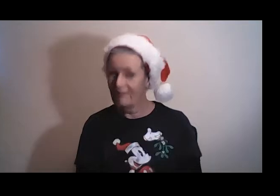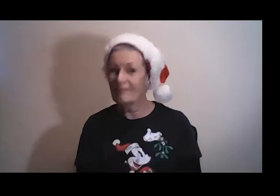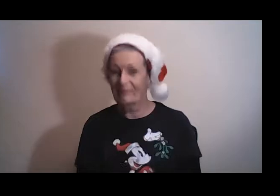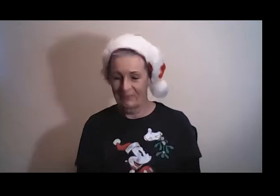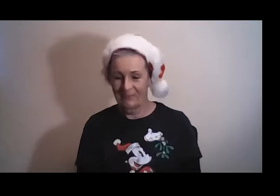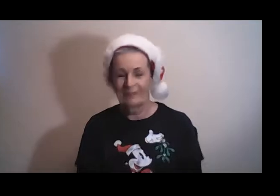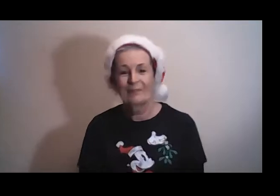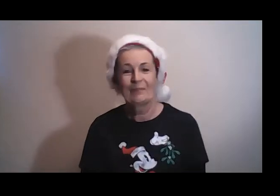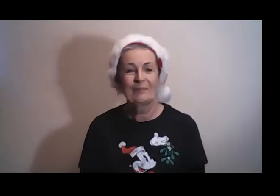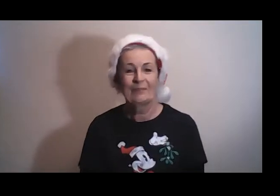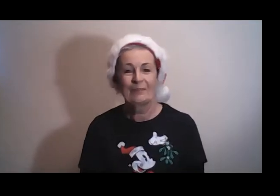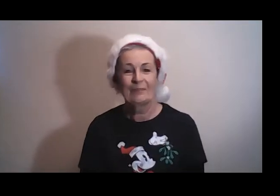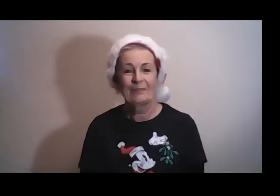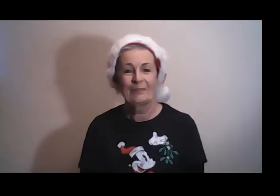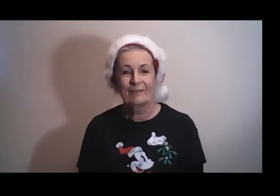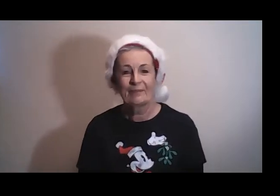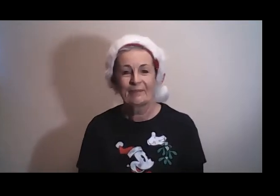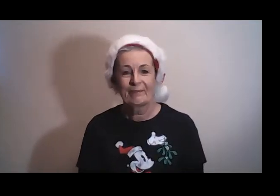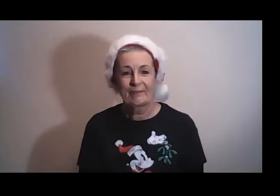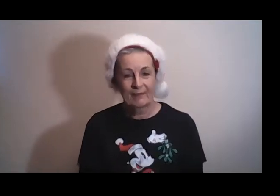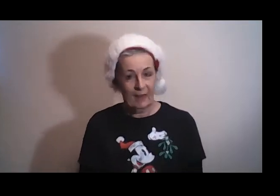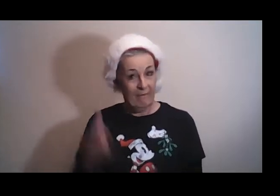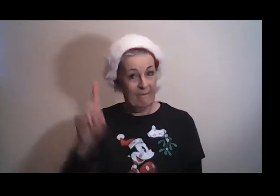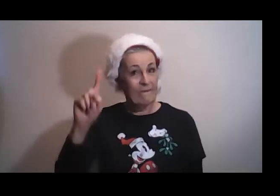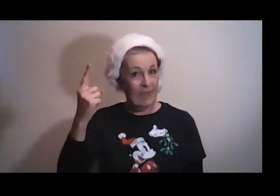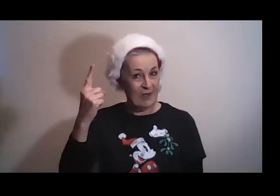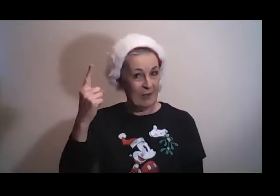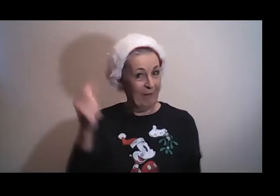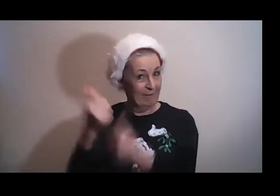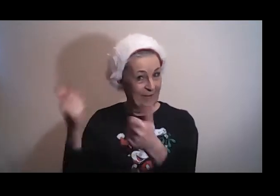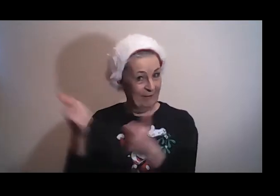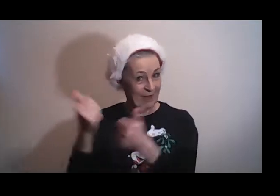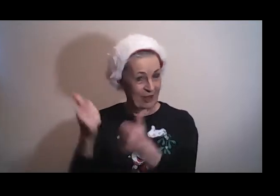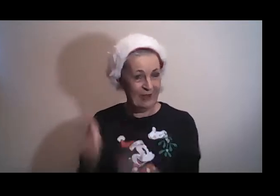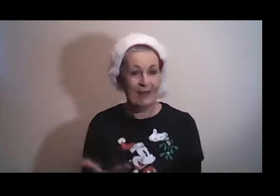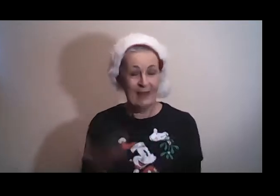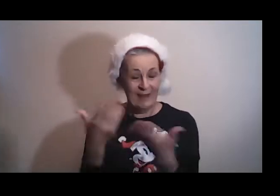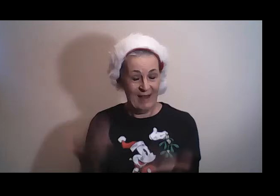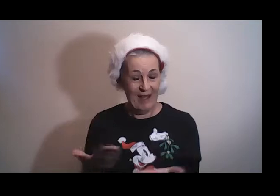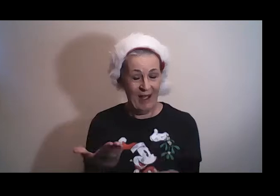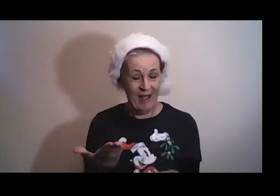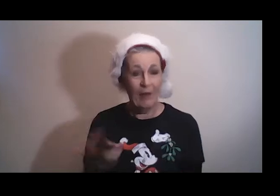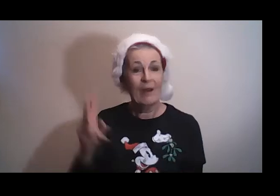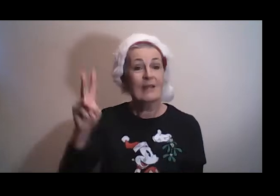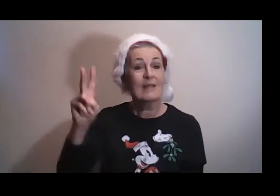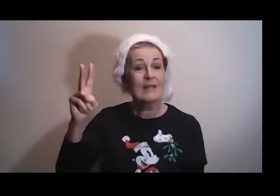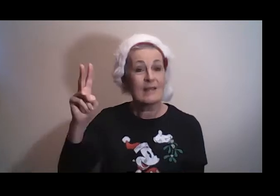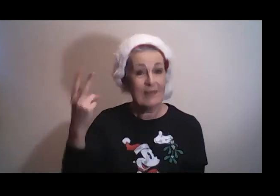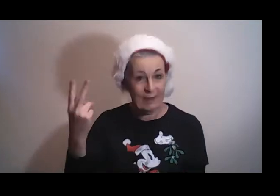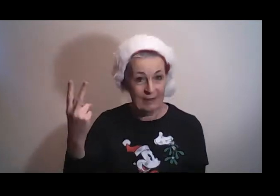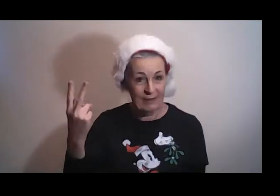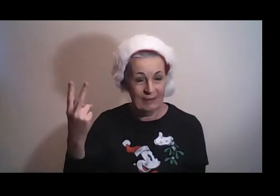Okay? All right, that's the first exercise. So the second one is,